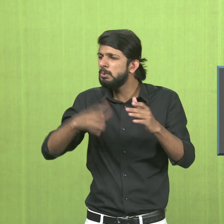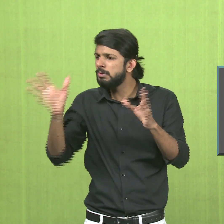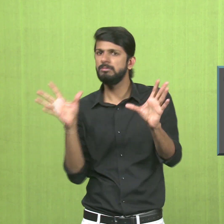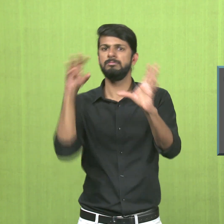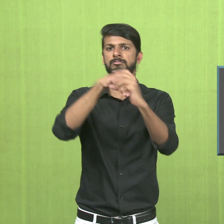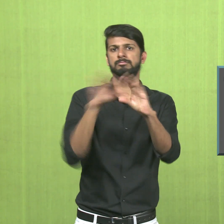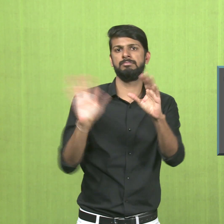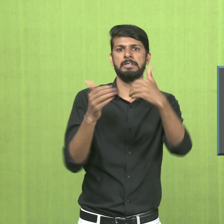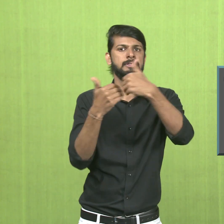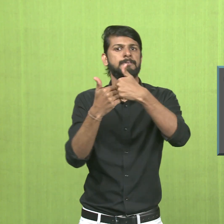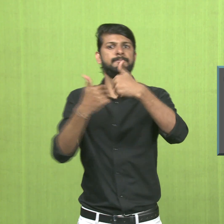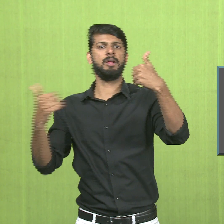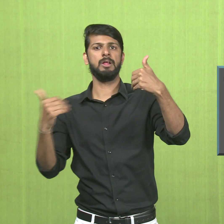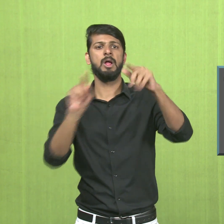After that, the younger women